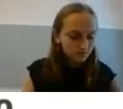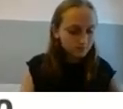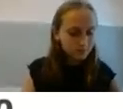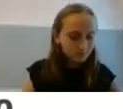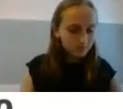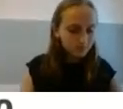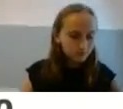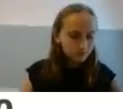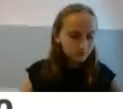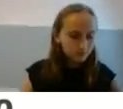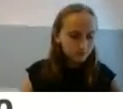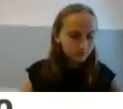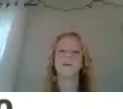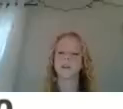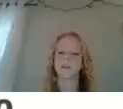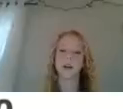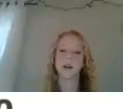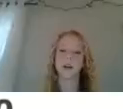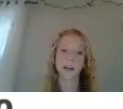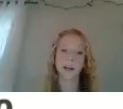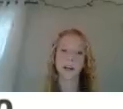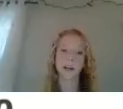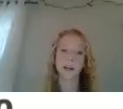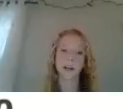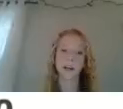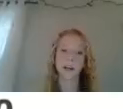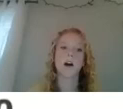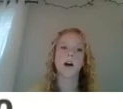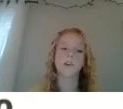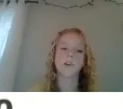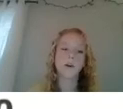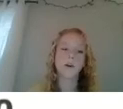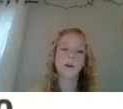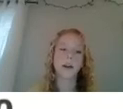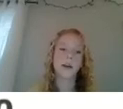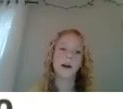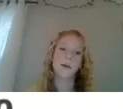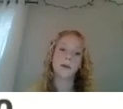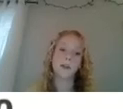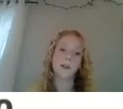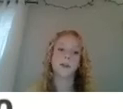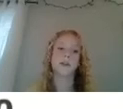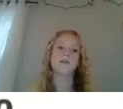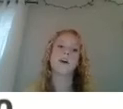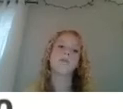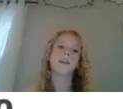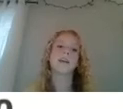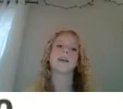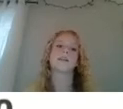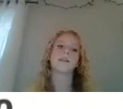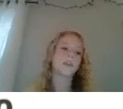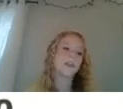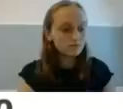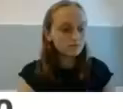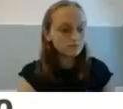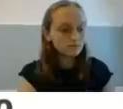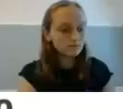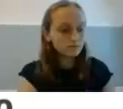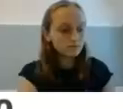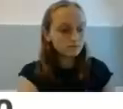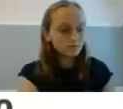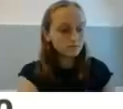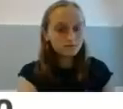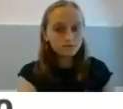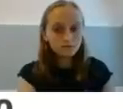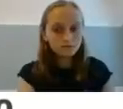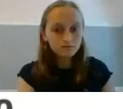extremely informative and gave our project a lot of direction another goal that we accomplished was our involvement in leadership and sign language